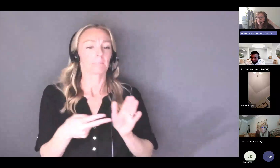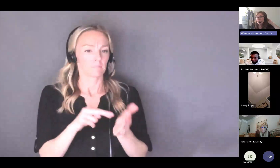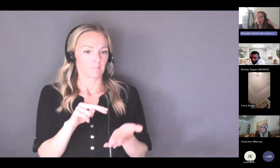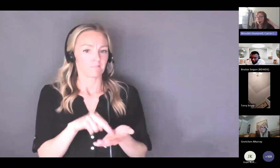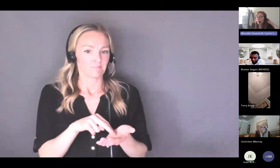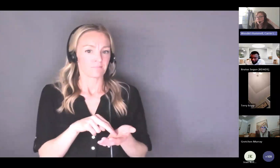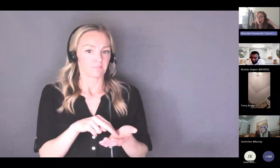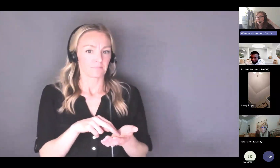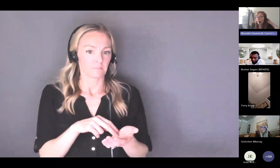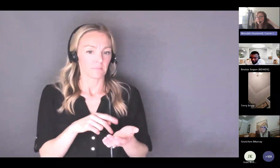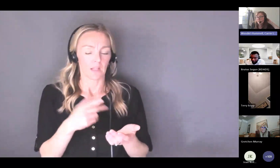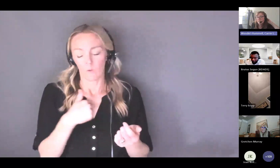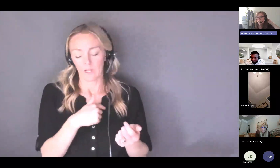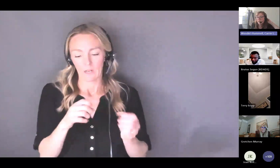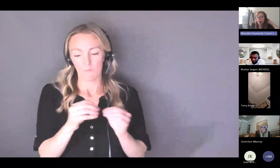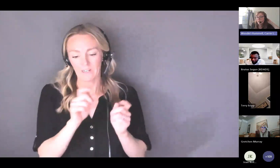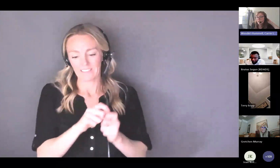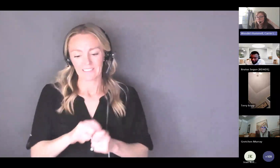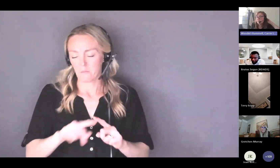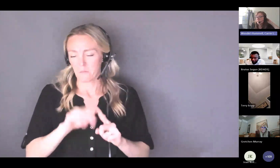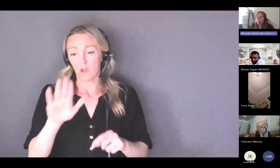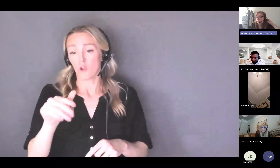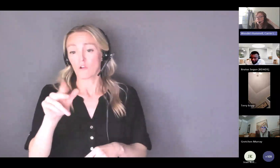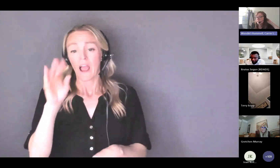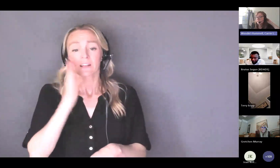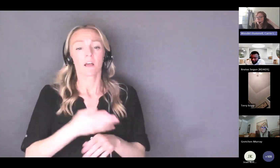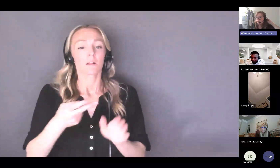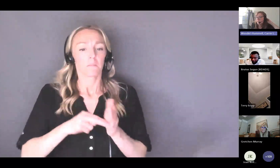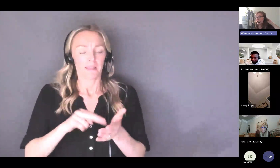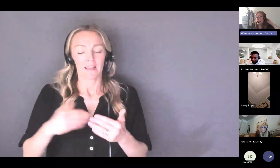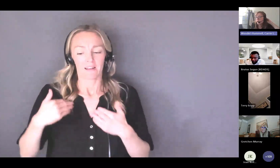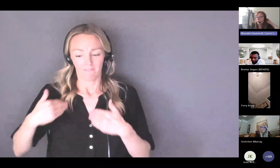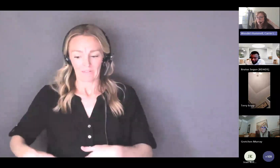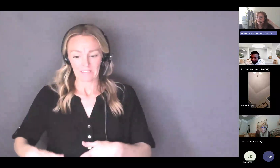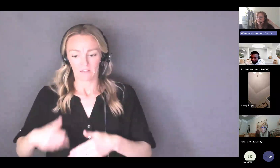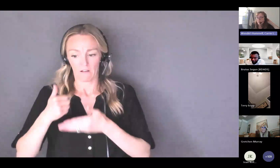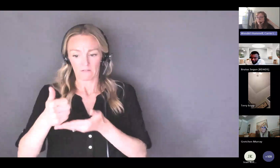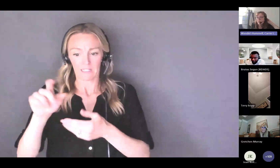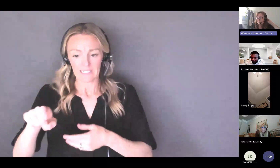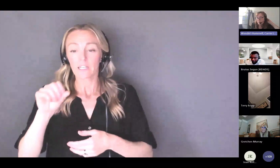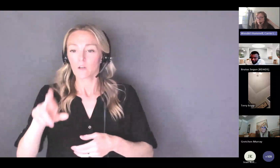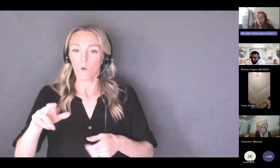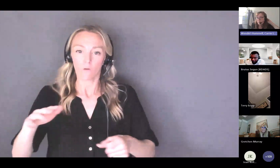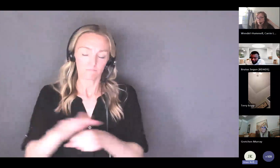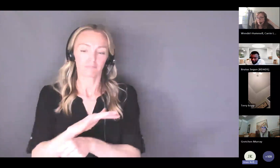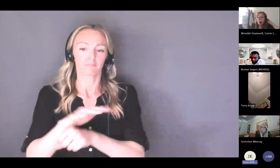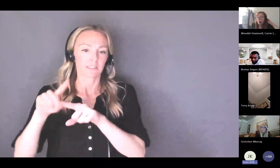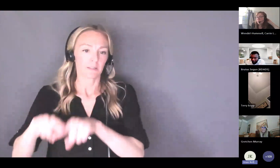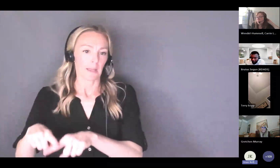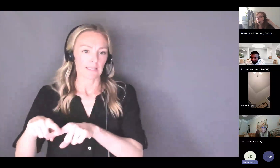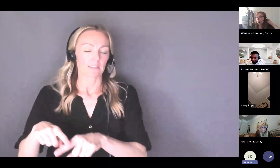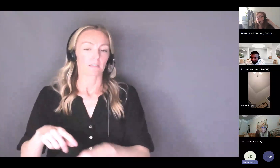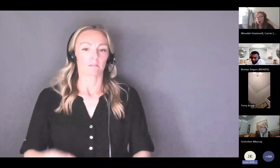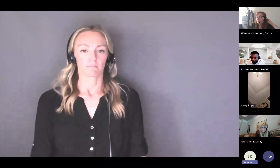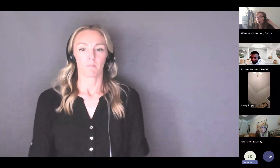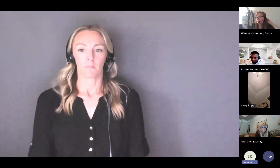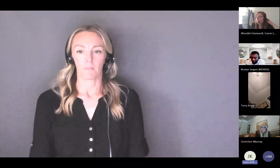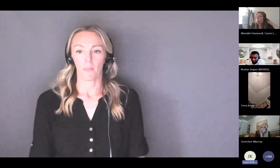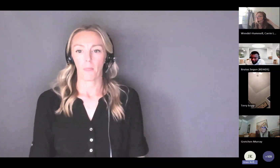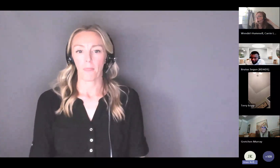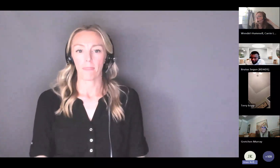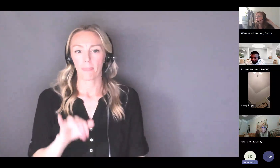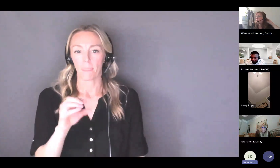more details, but your grandson is either going to be physical assistance needed or totally dependent. Mm-hmm. Okay. Yeah,